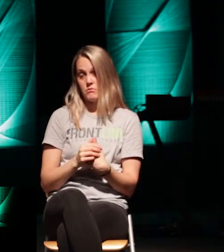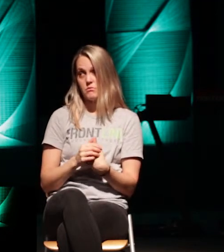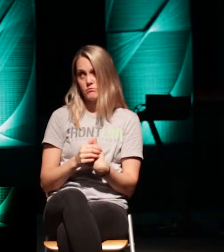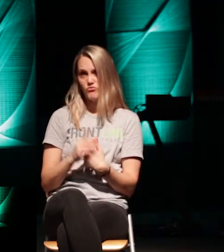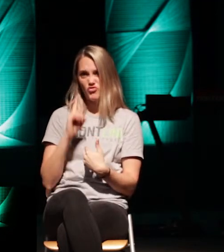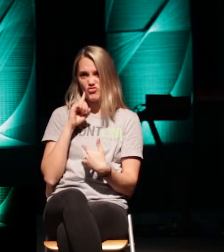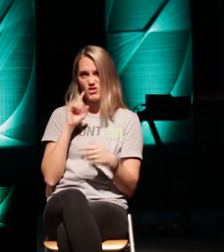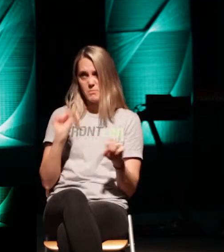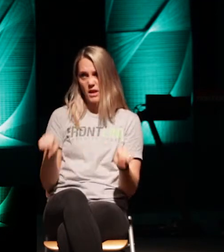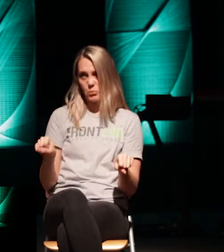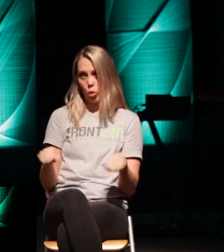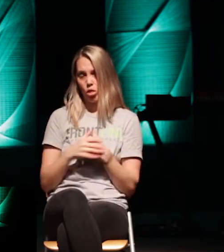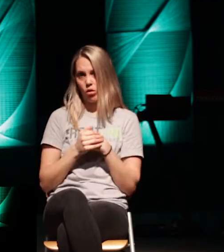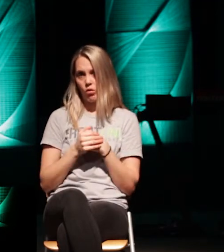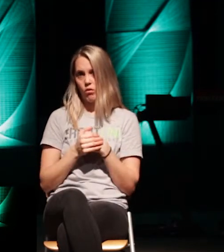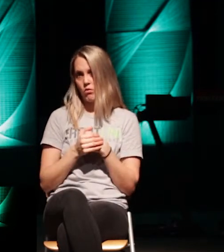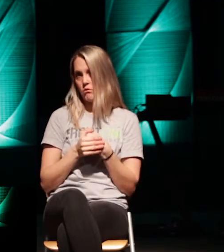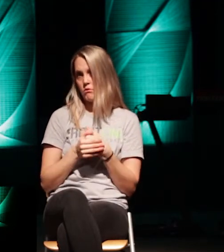Is it possible?